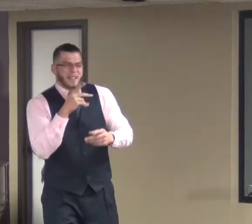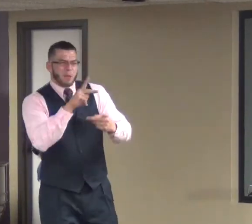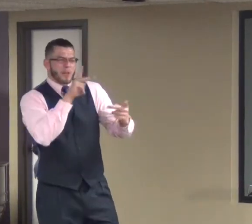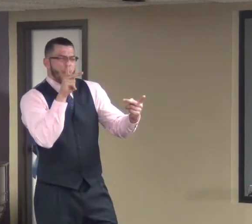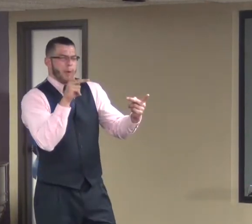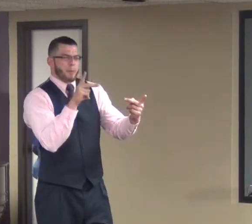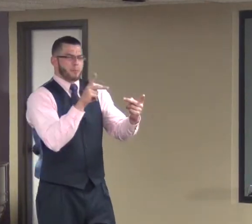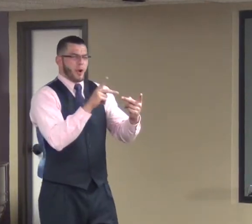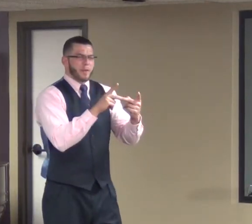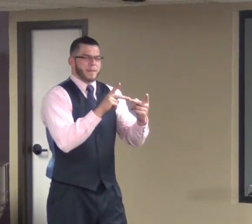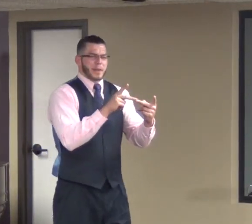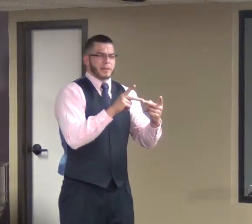He was perfect.